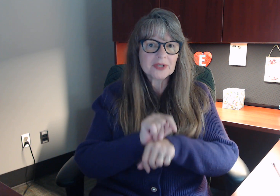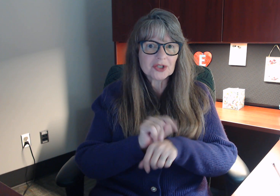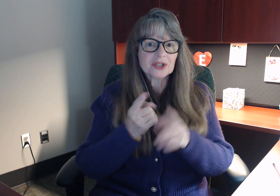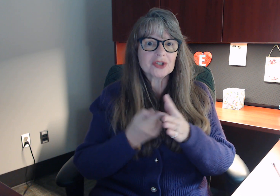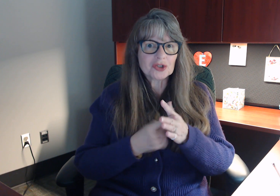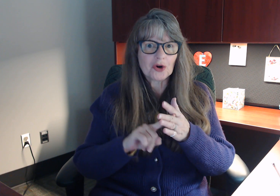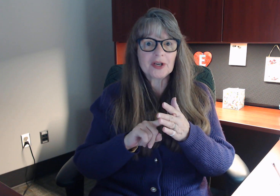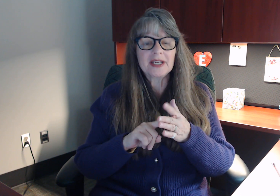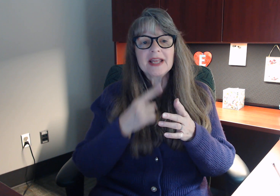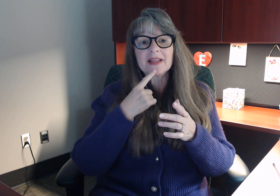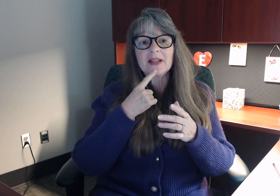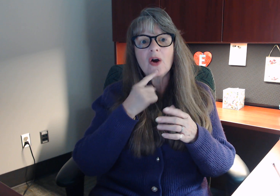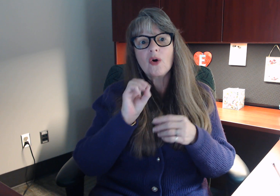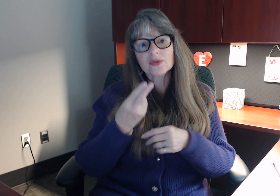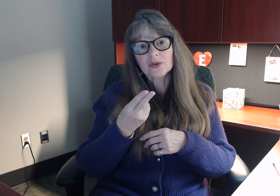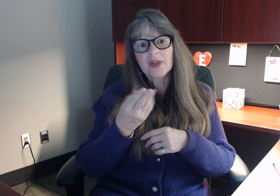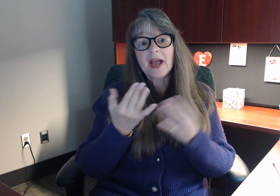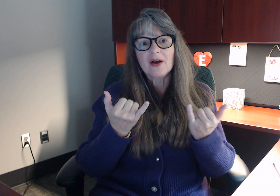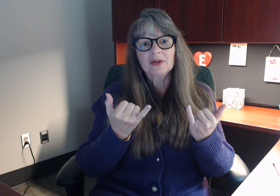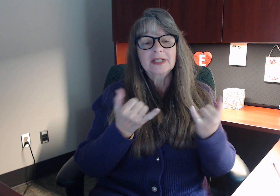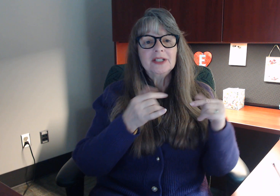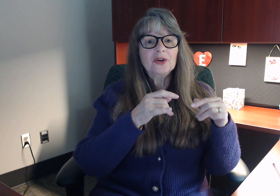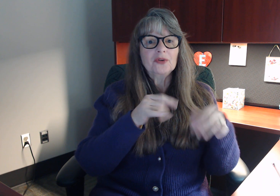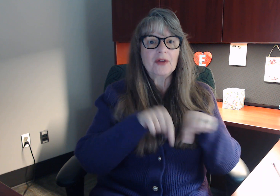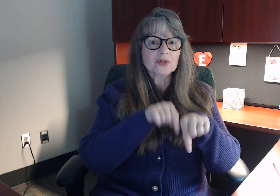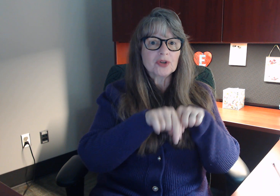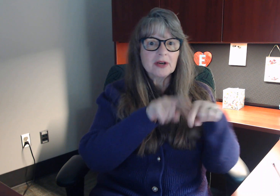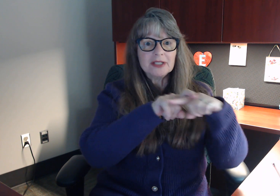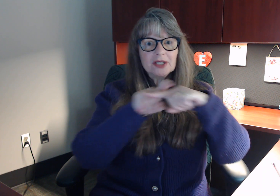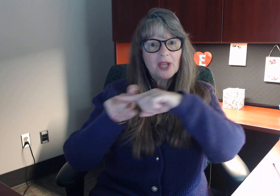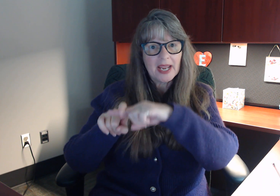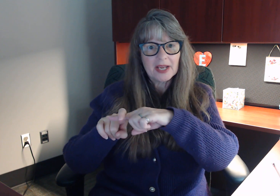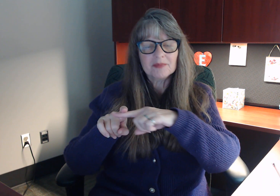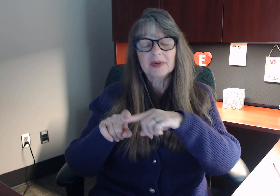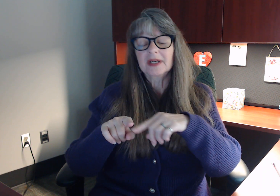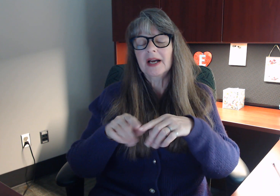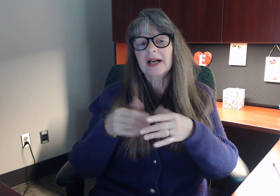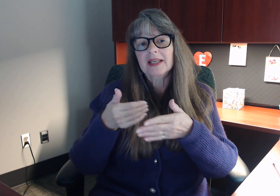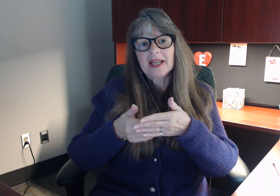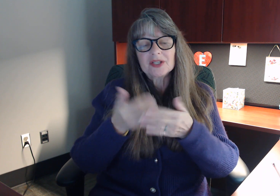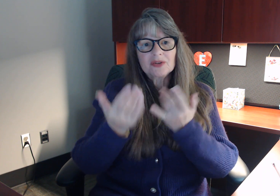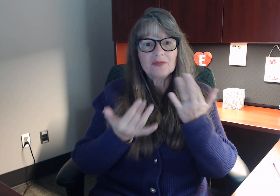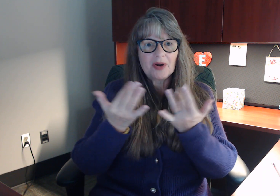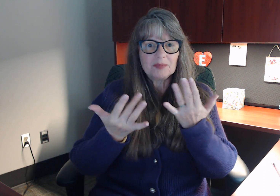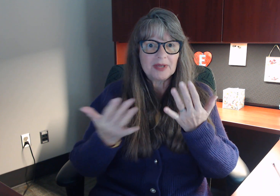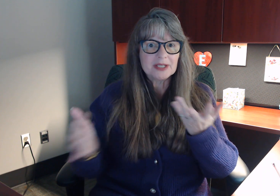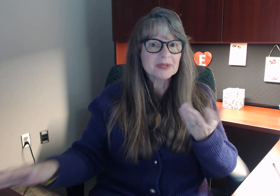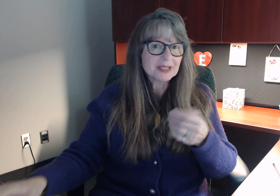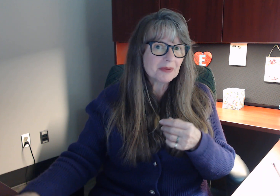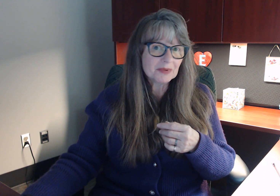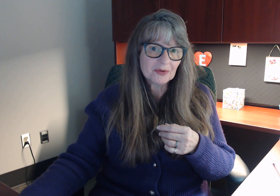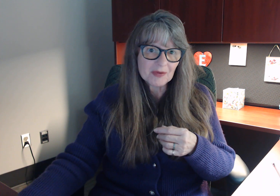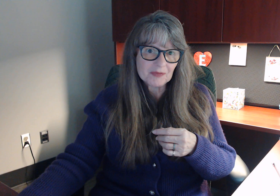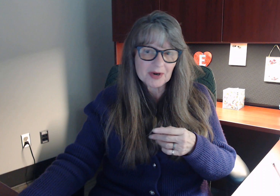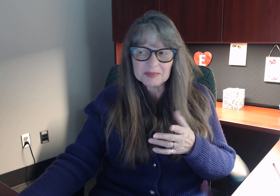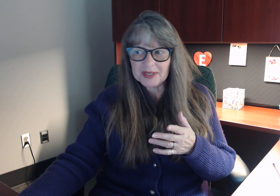tradition started. So now you have your stockings and you hang them next to the fireplace. But some people don't have a fireplace, so you